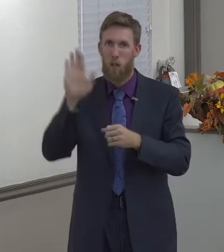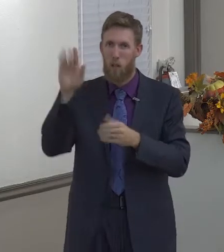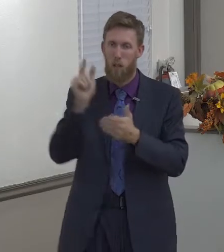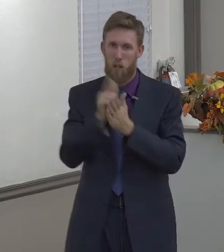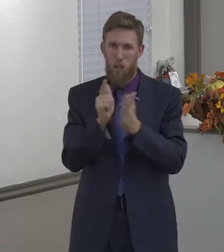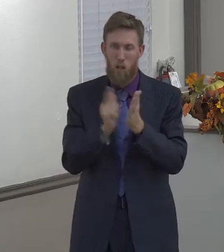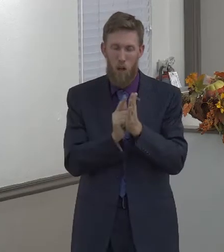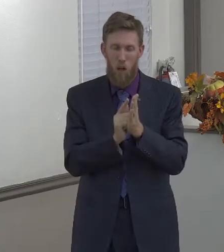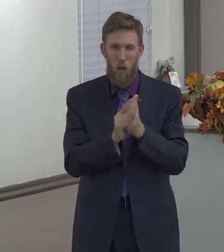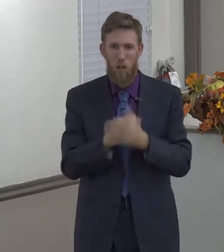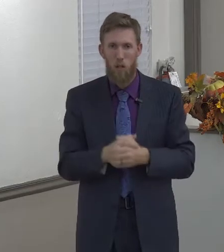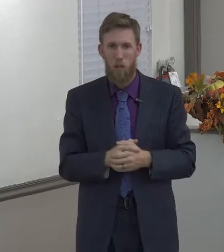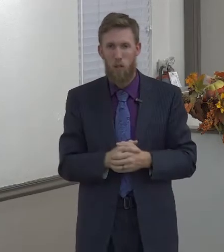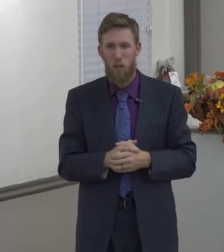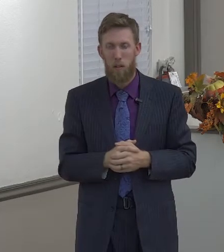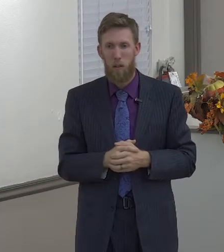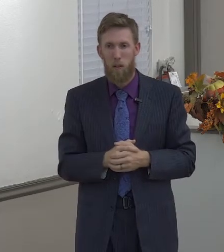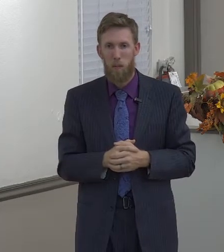church.